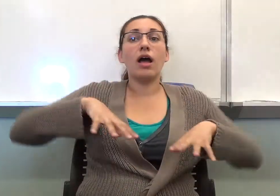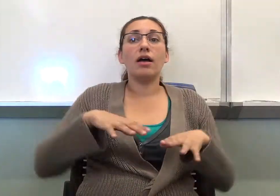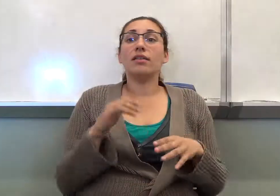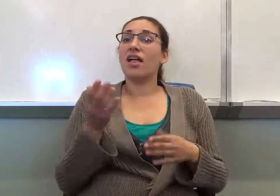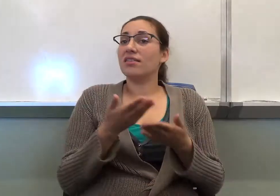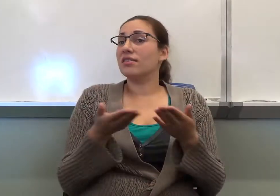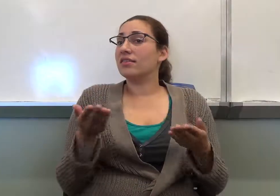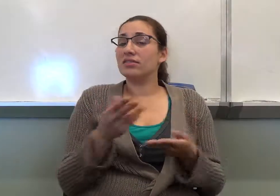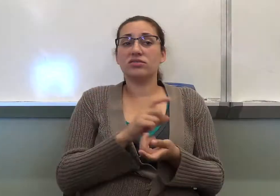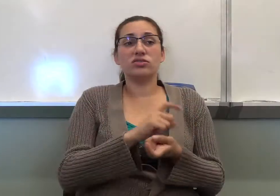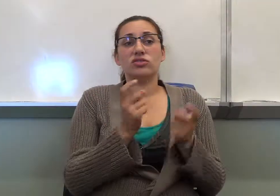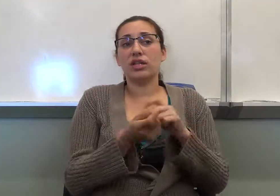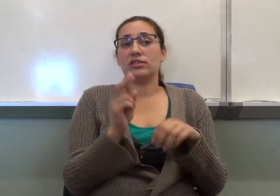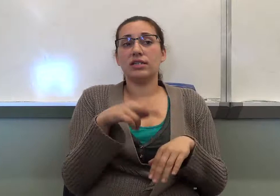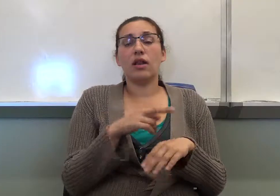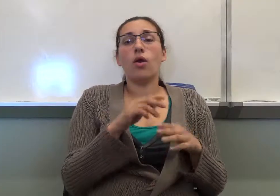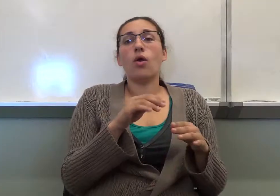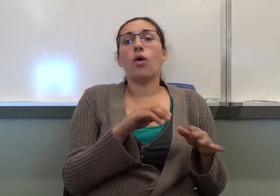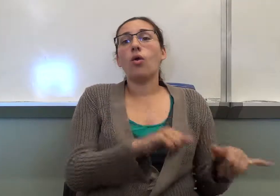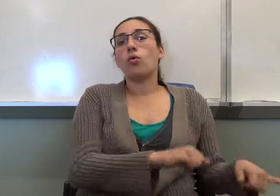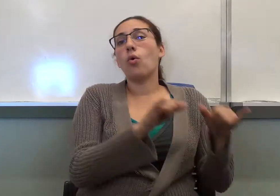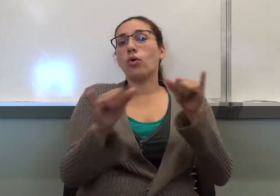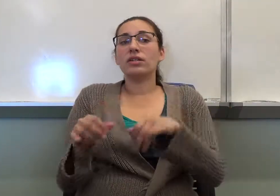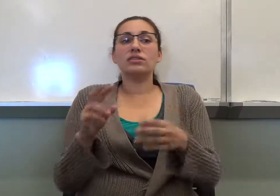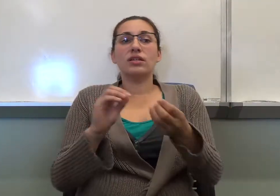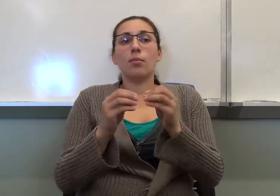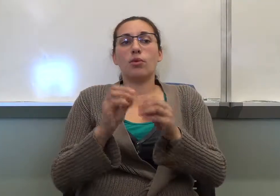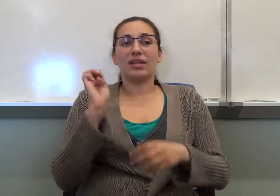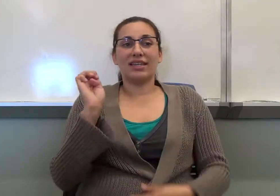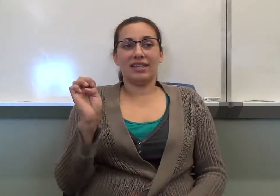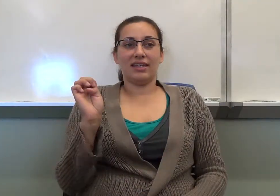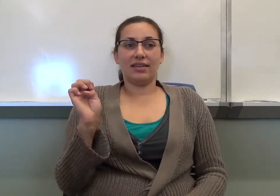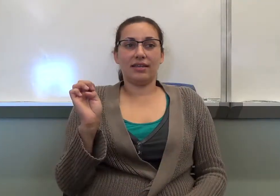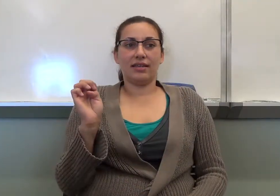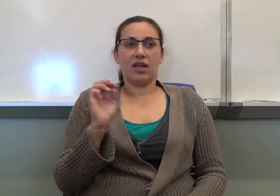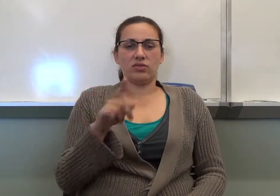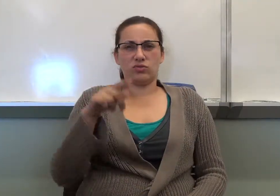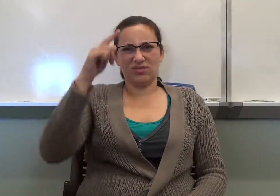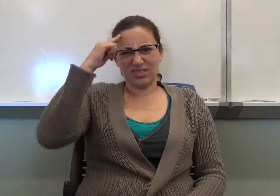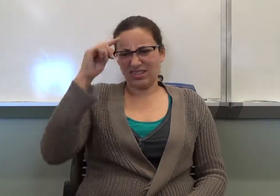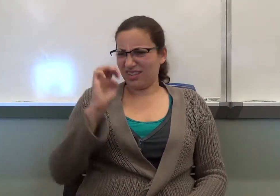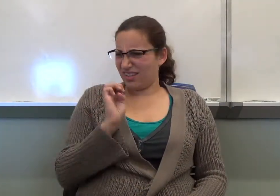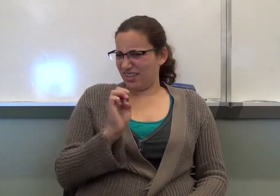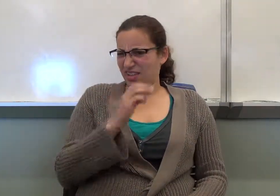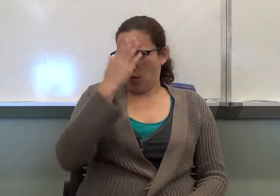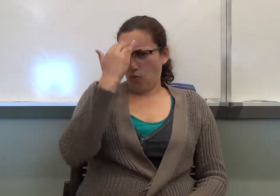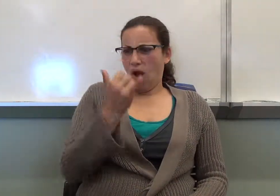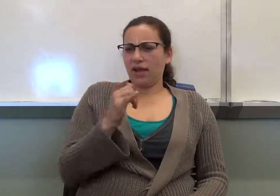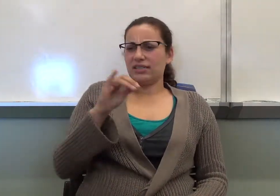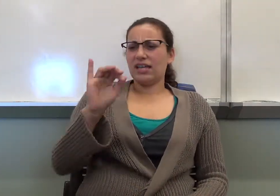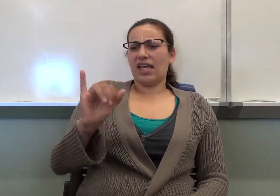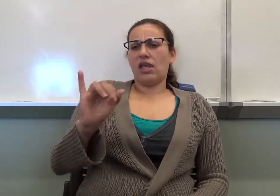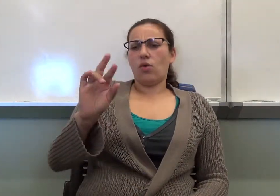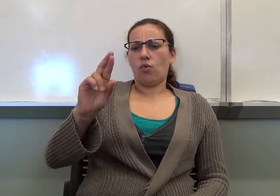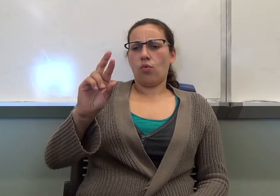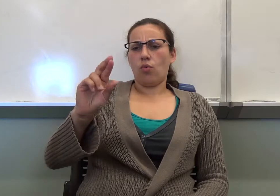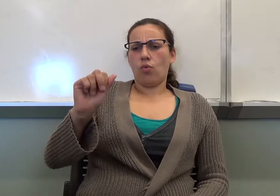nature according to the number E. And you say, what are these things, and why are they irrational anyway? Can't they be nice